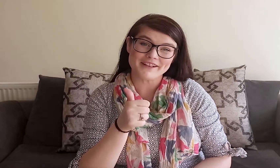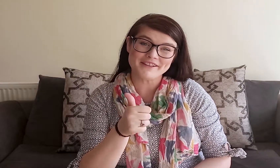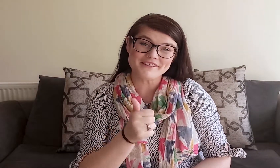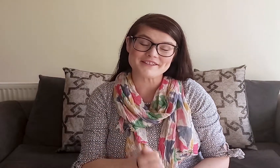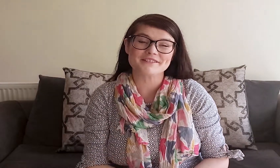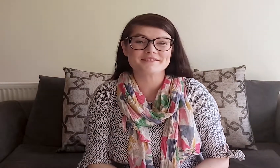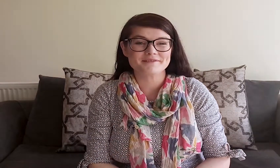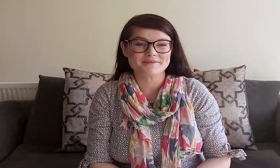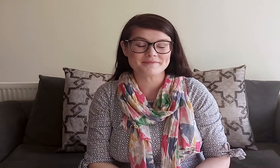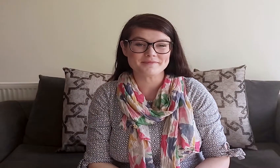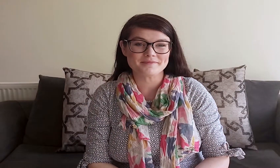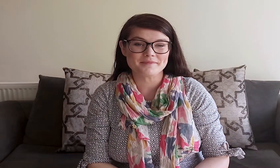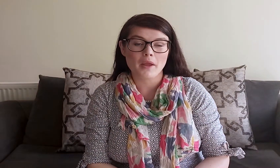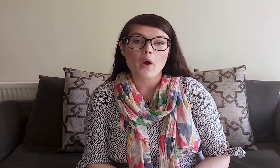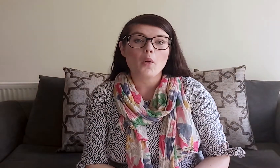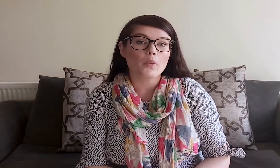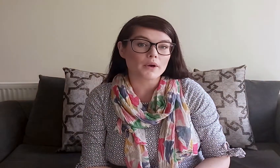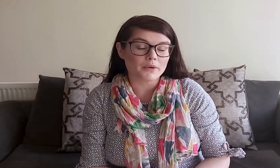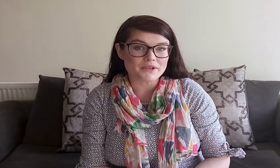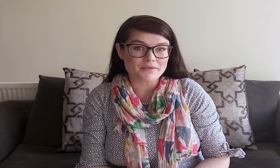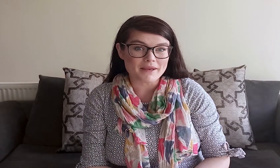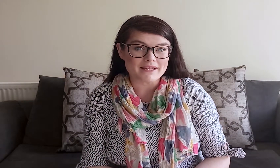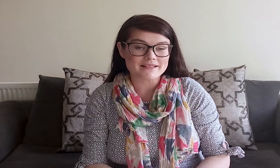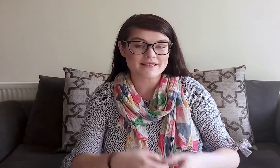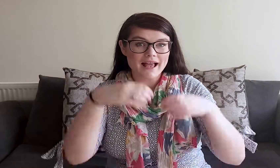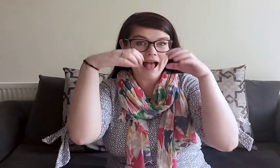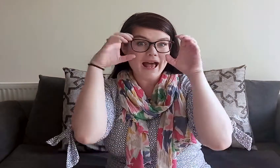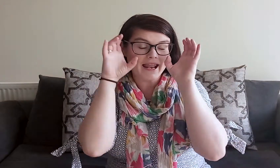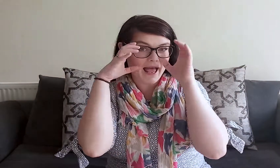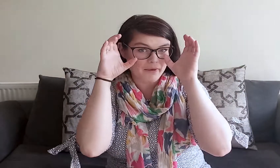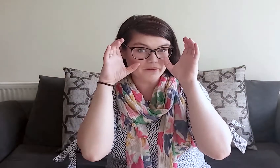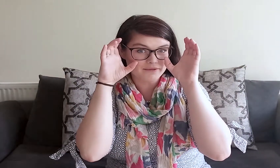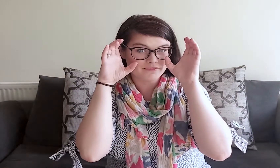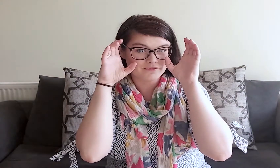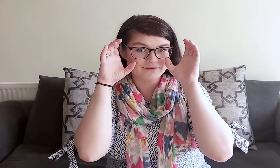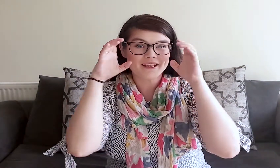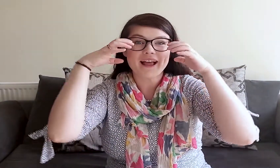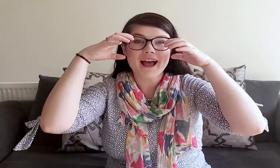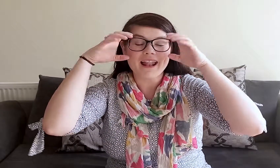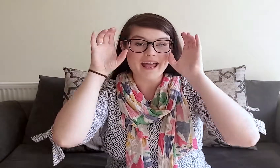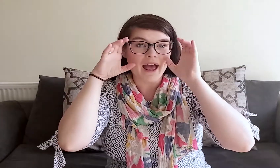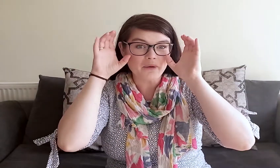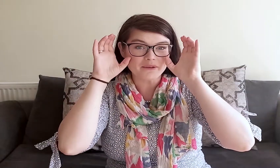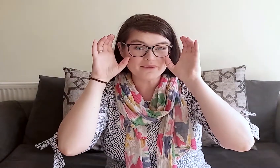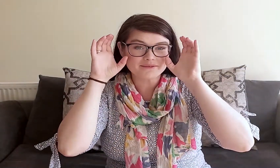good. We're going to meet an owl. An owl.